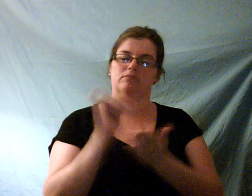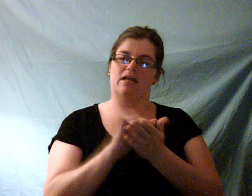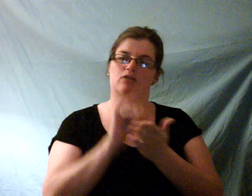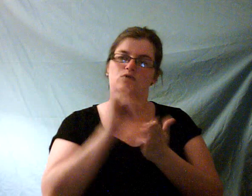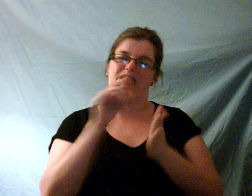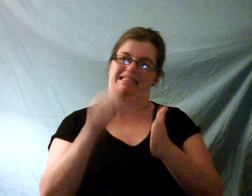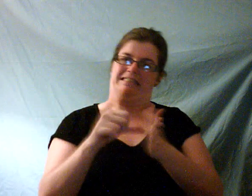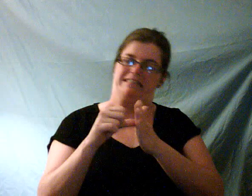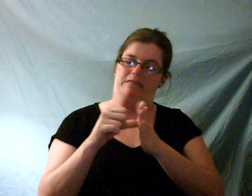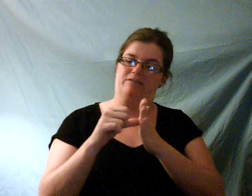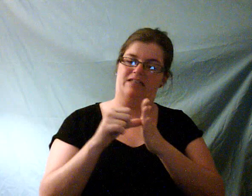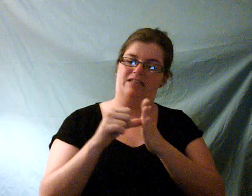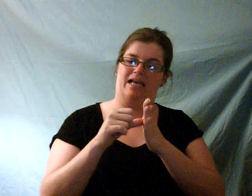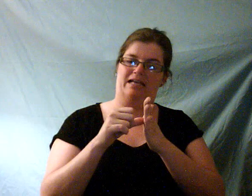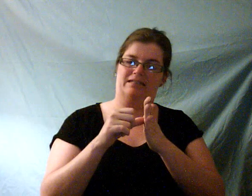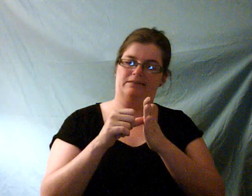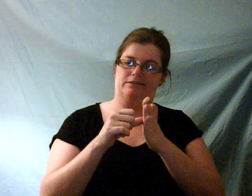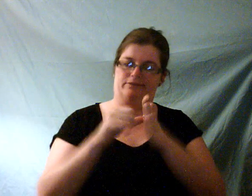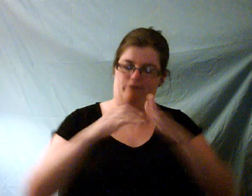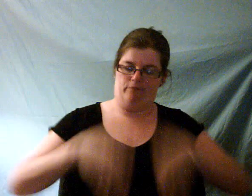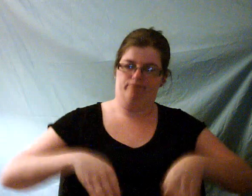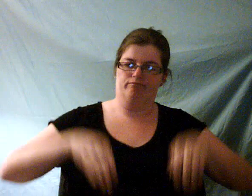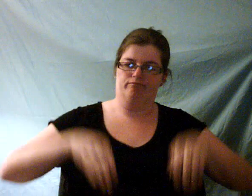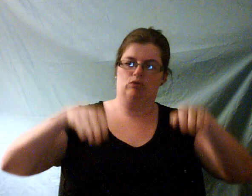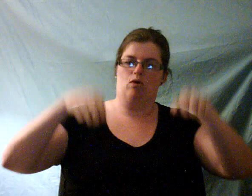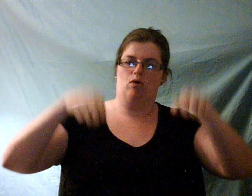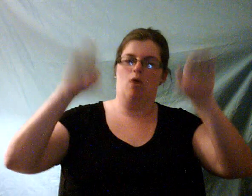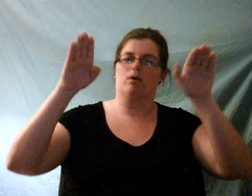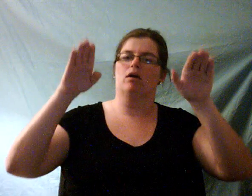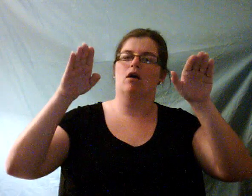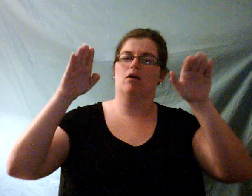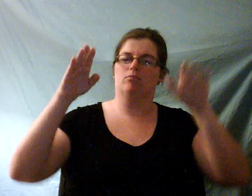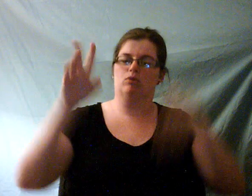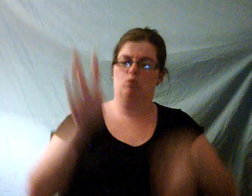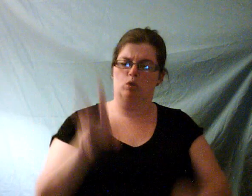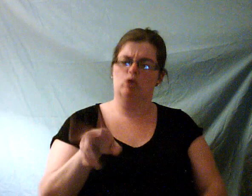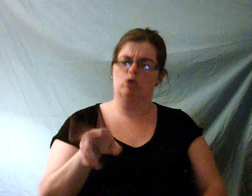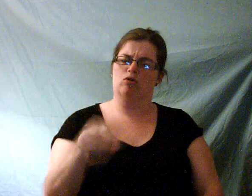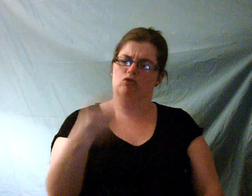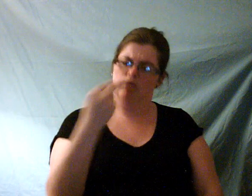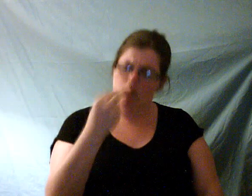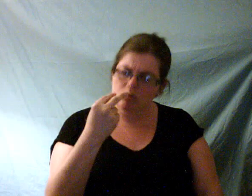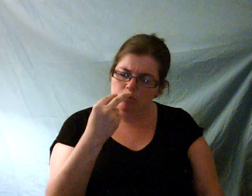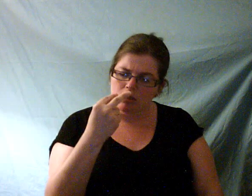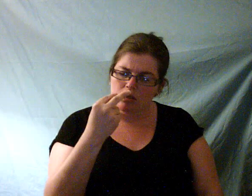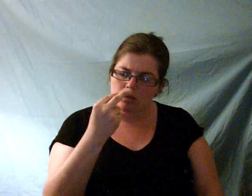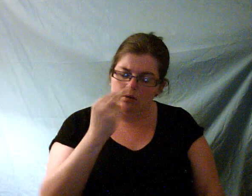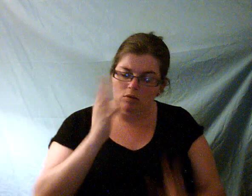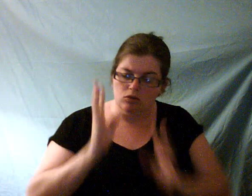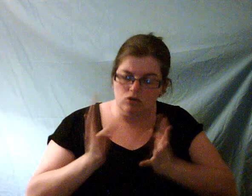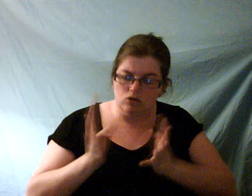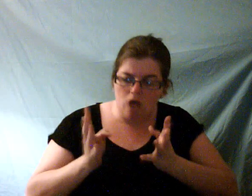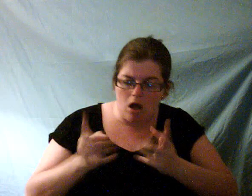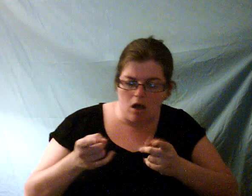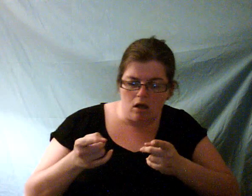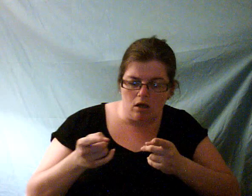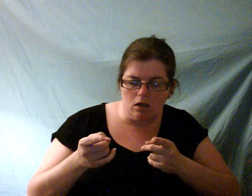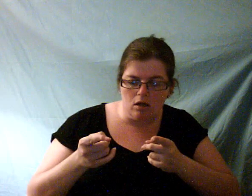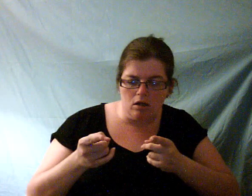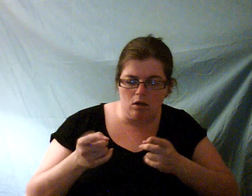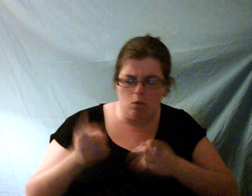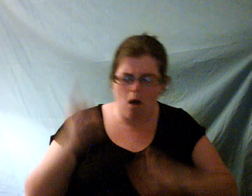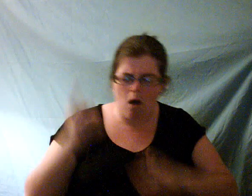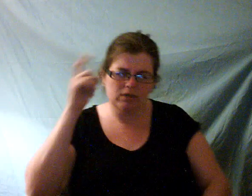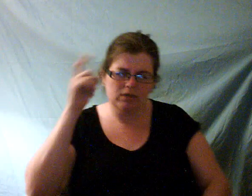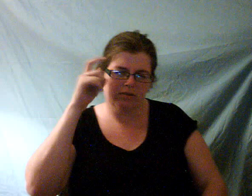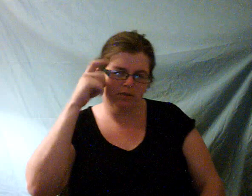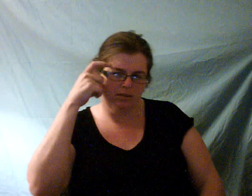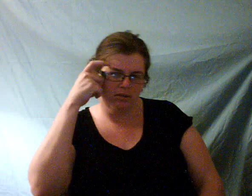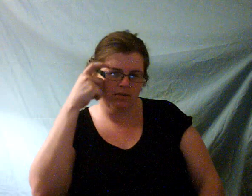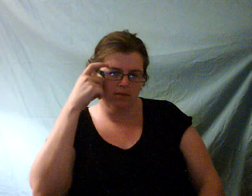in children. Children, look at me when you talk. We suspect people are lying to us when they're not giving us direct eye